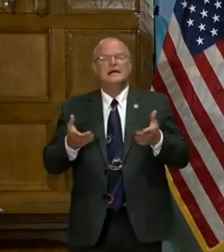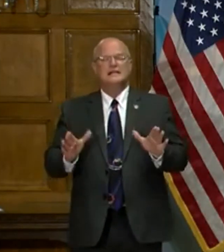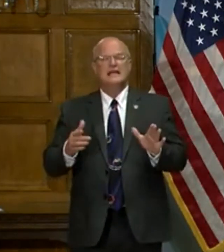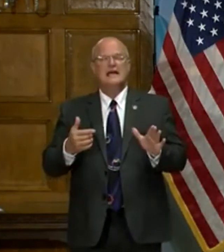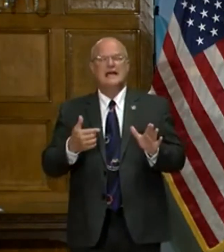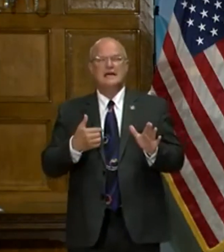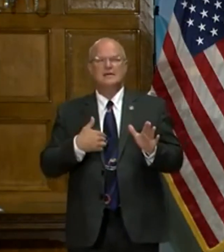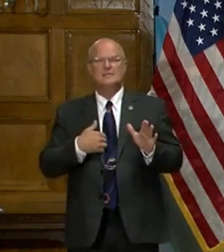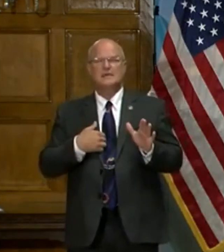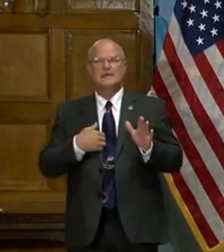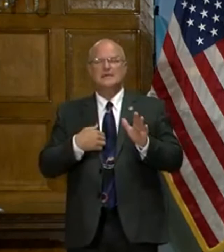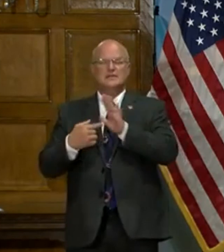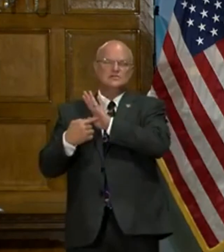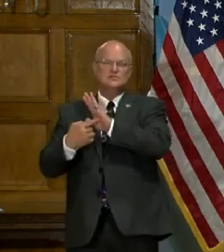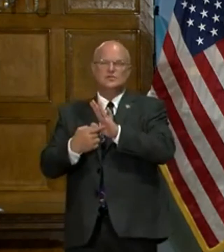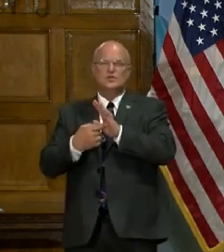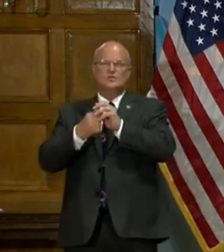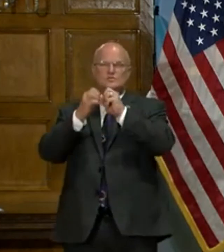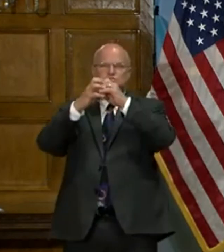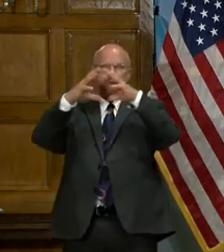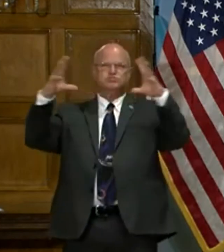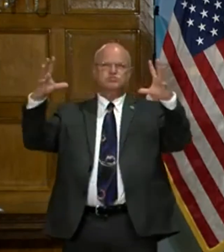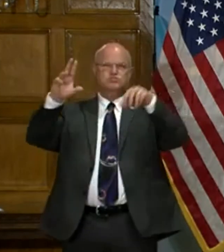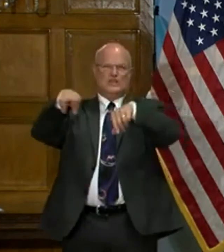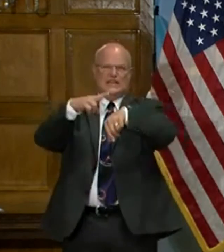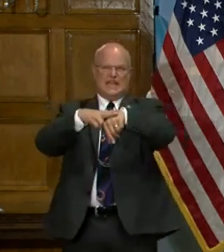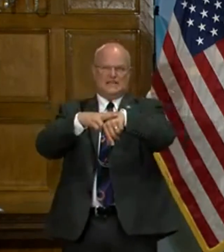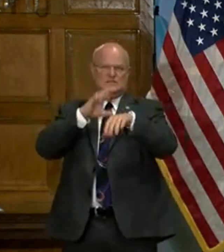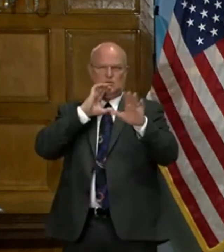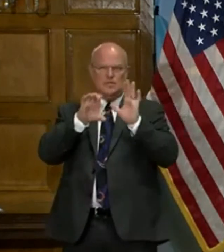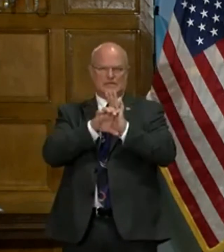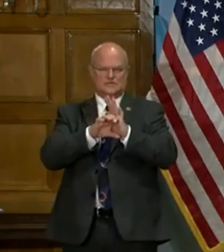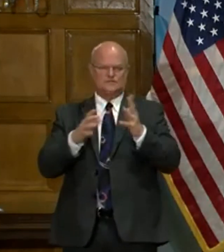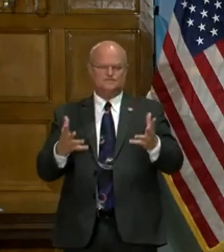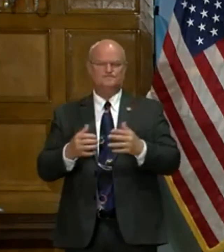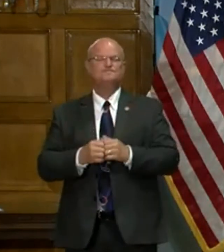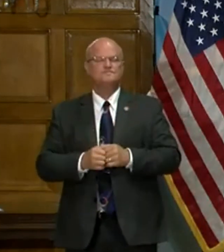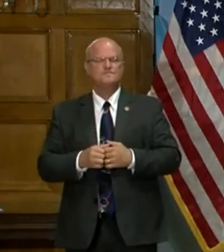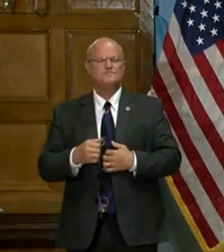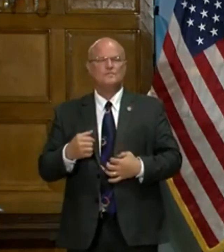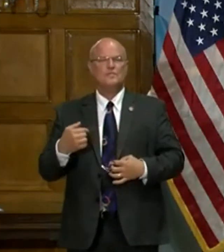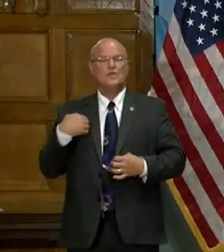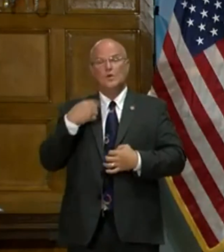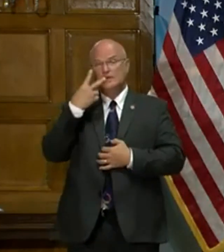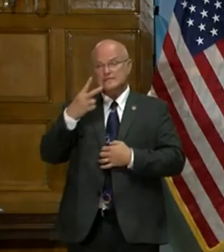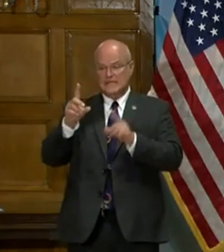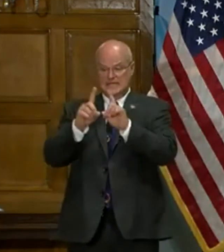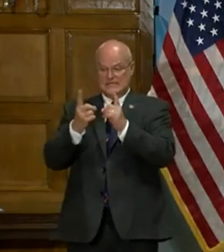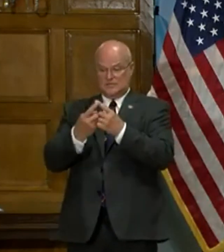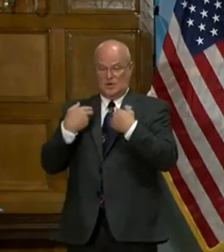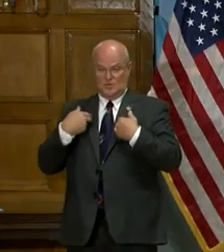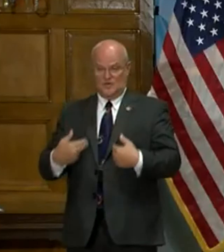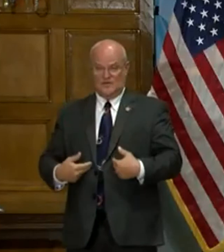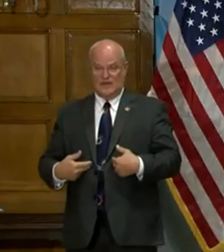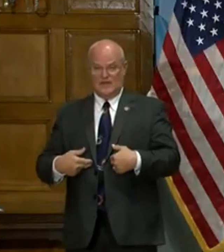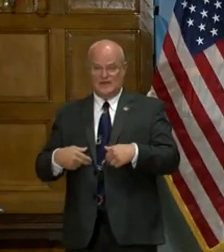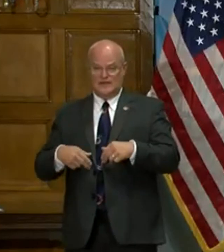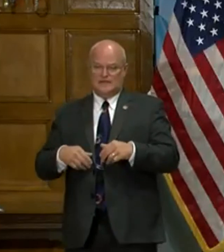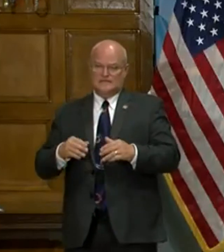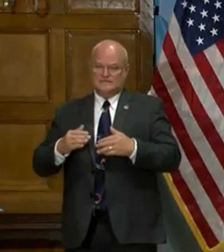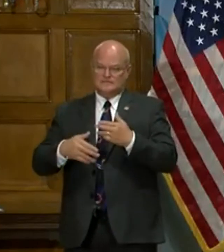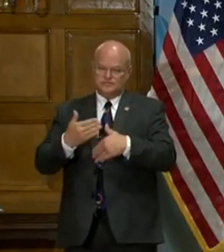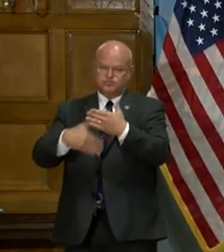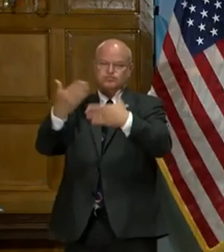more in a national picture for a moment. What we're seeing is that The Department of Health has escalated